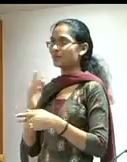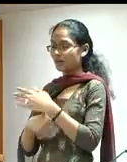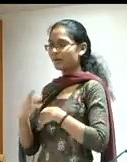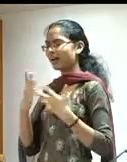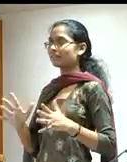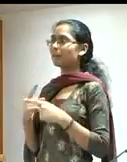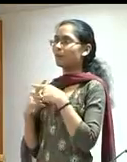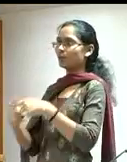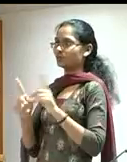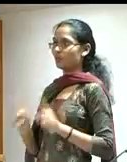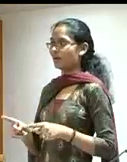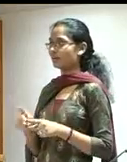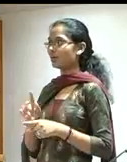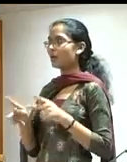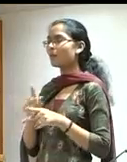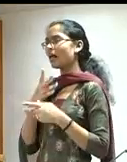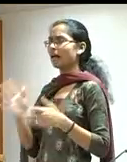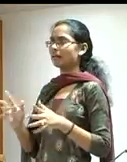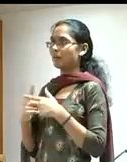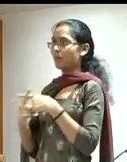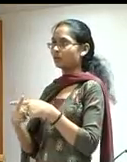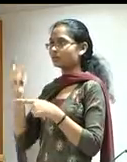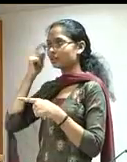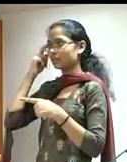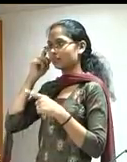does not directly mention it. The Supreme Court has said so.